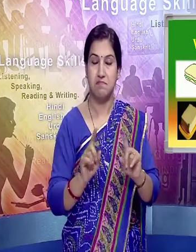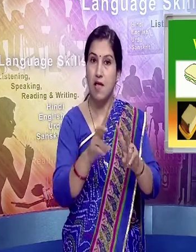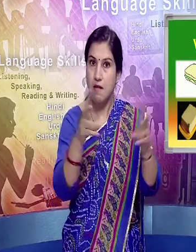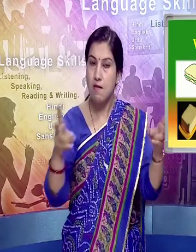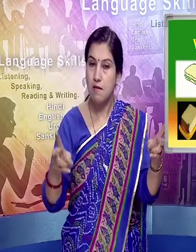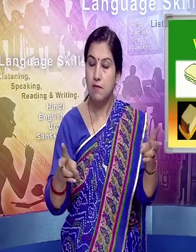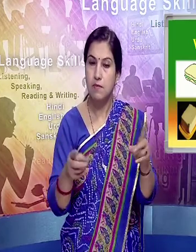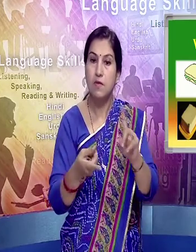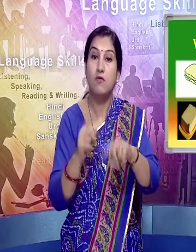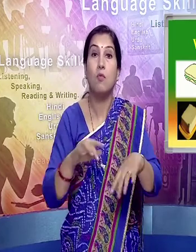sources,